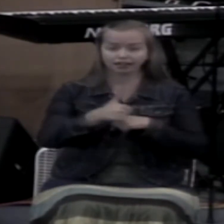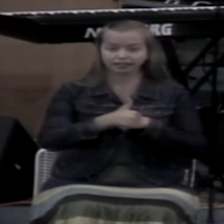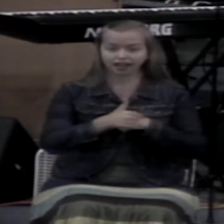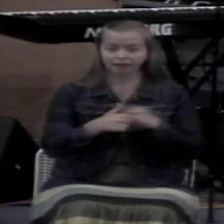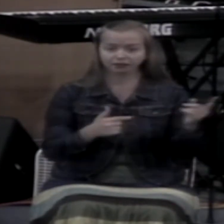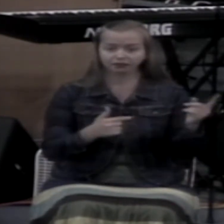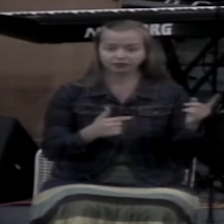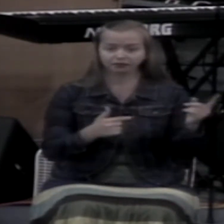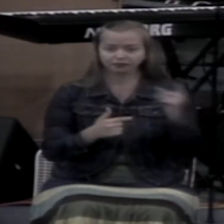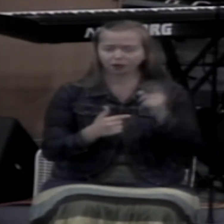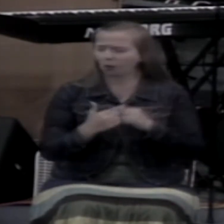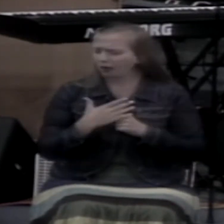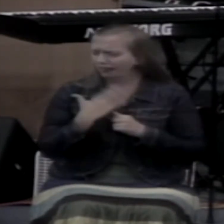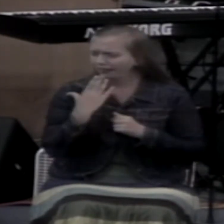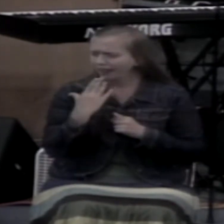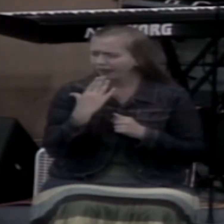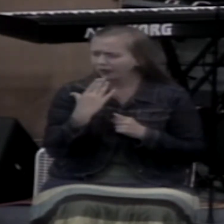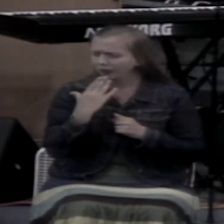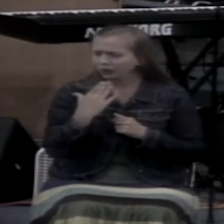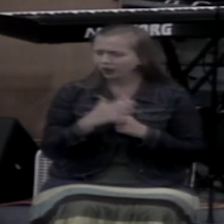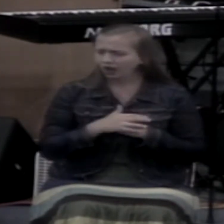didn't have any pain in my body.